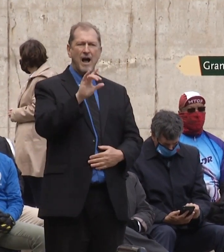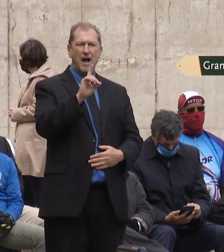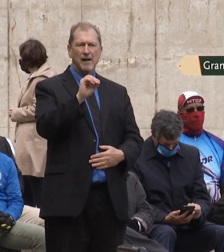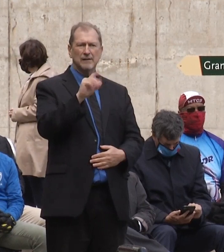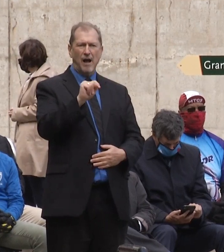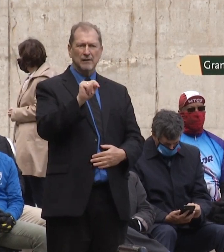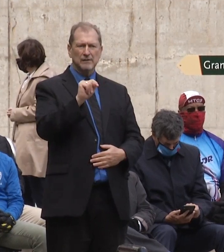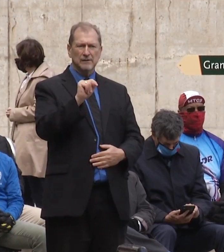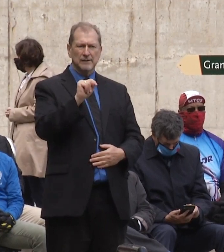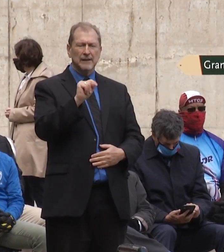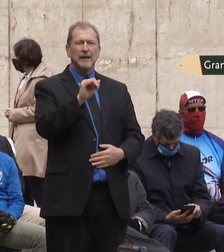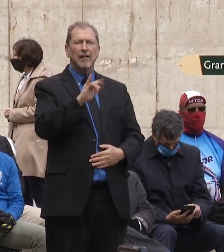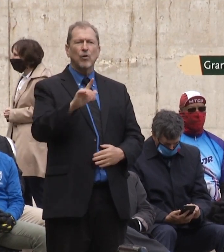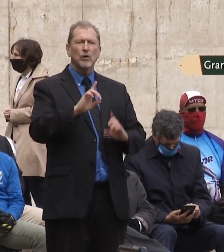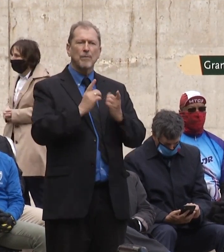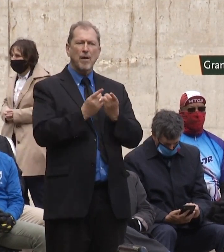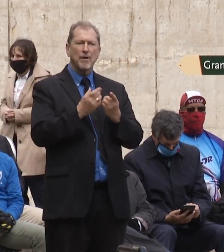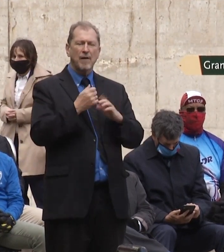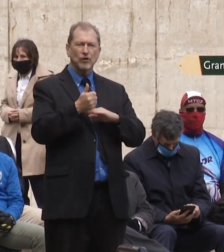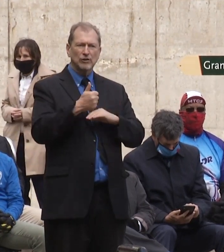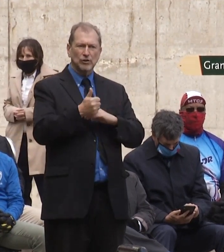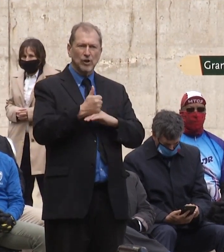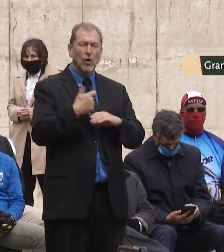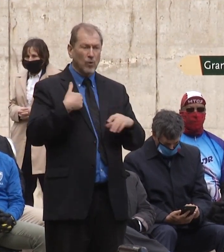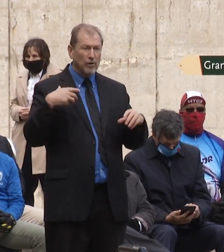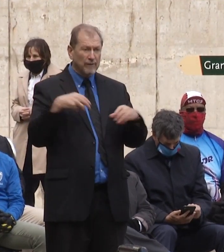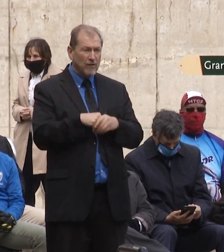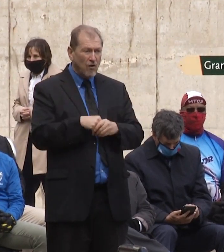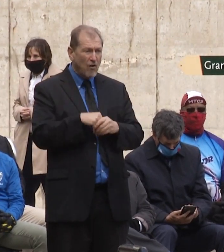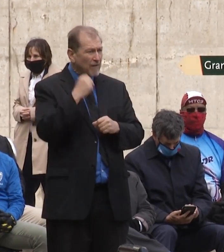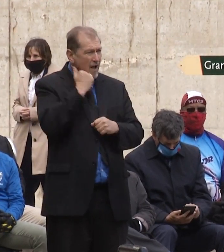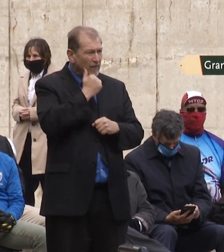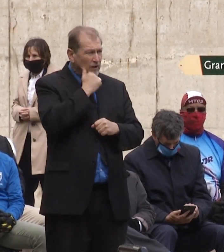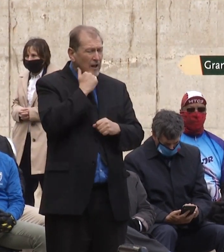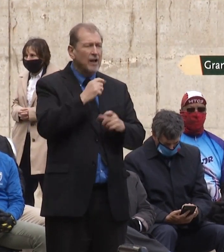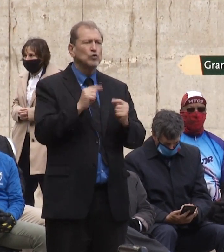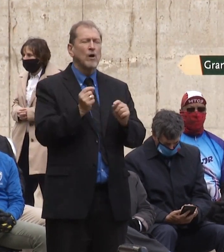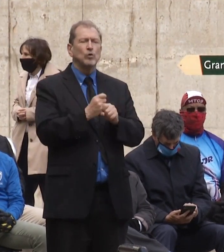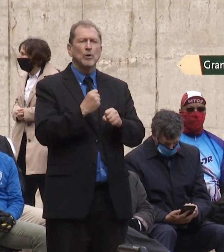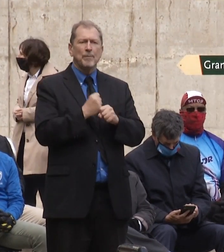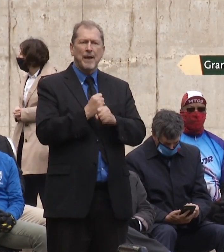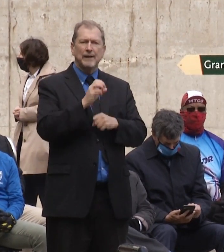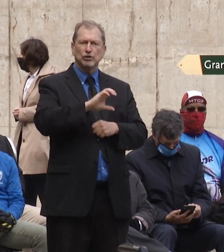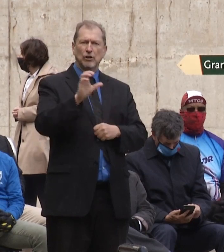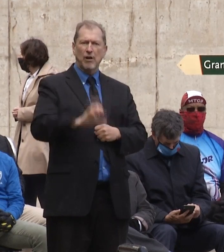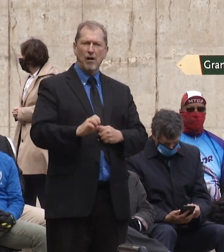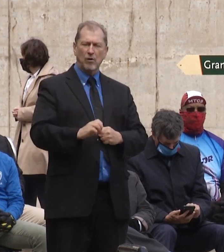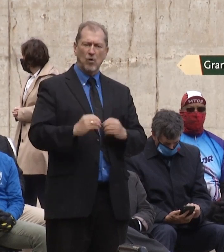connecting and thereby strengthening communities in Chicago.